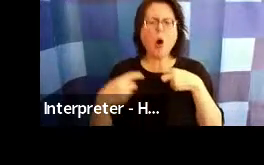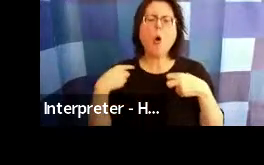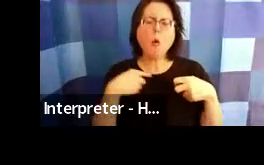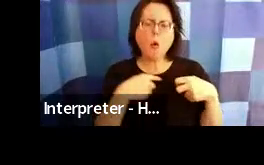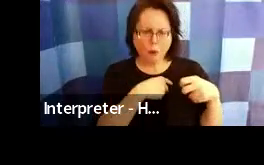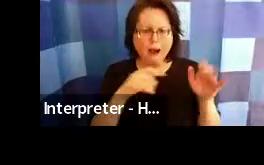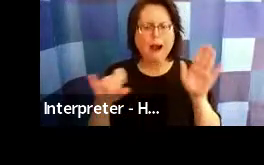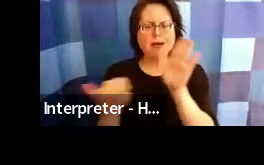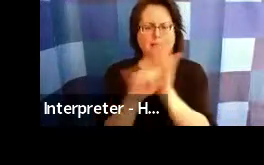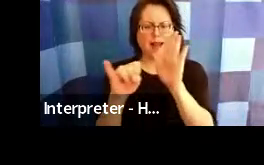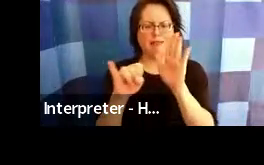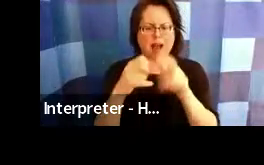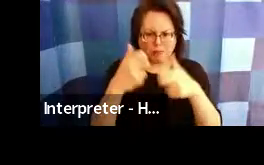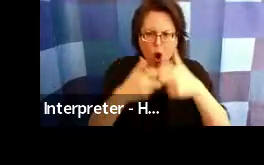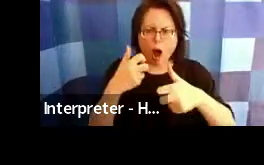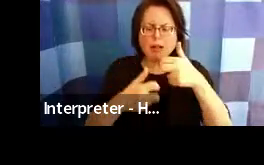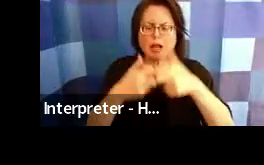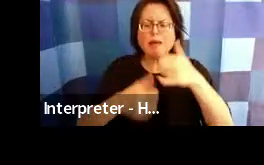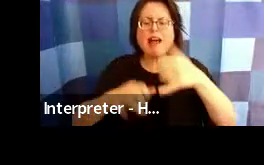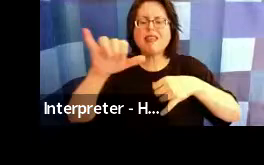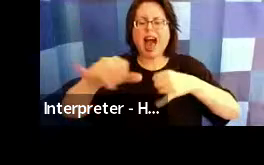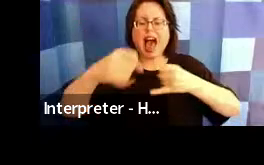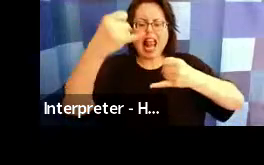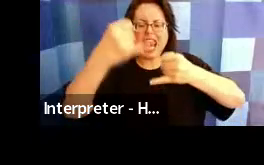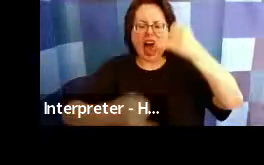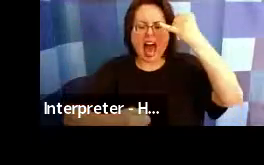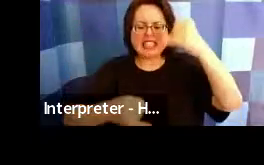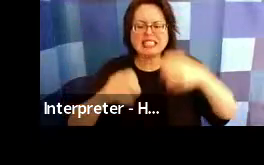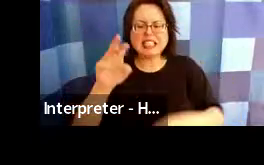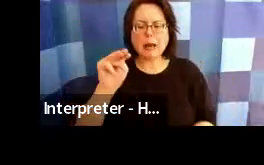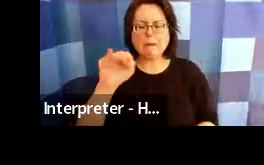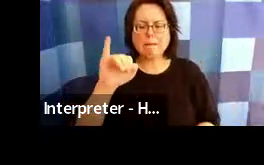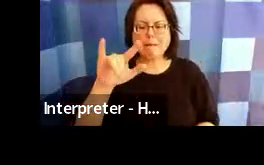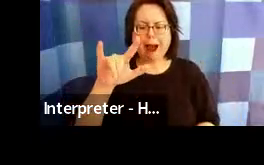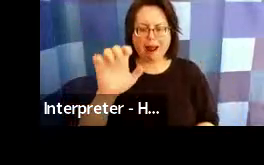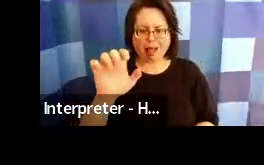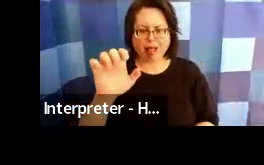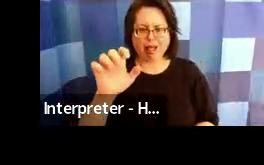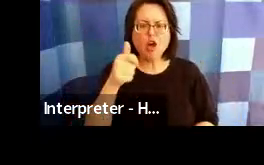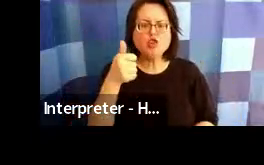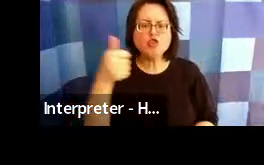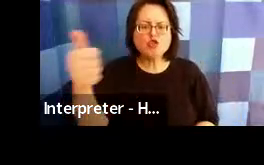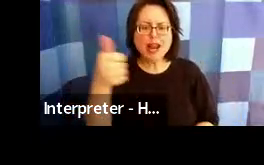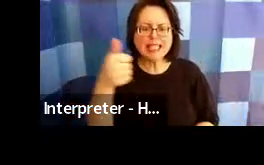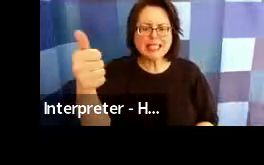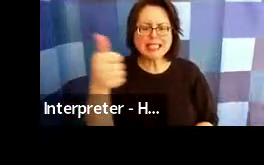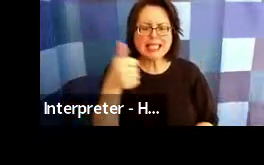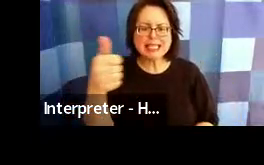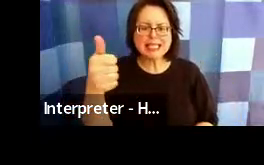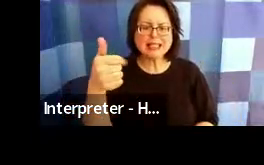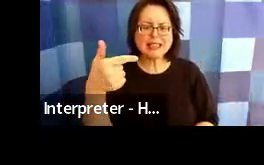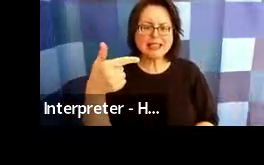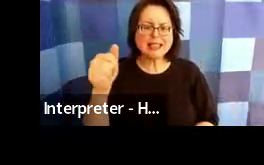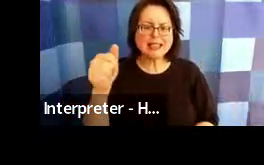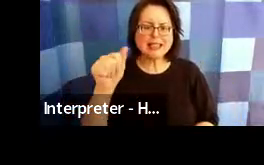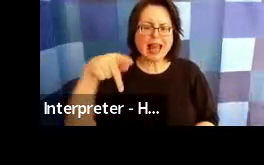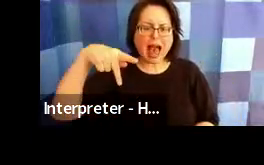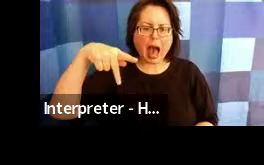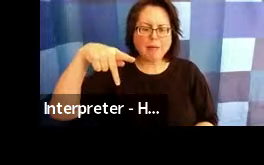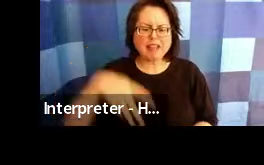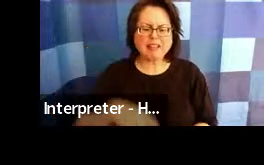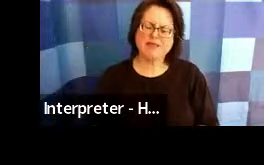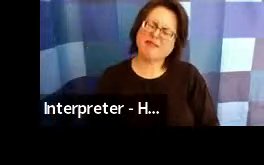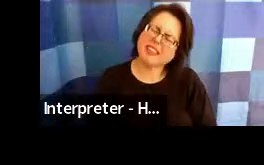the last mile transit gap, and that who's being served by scooters are